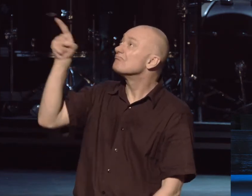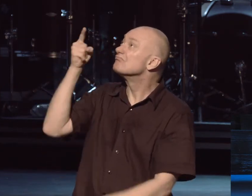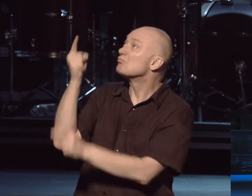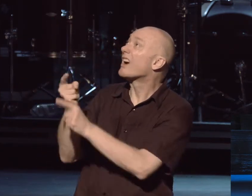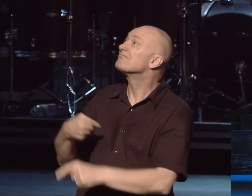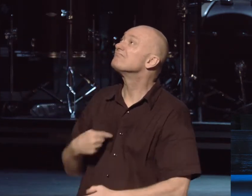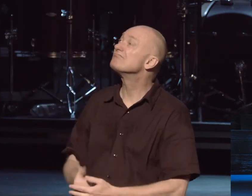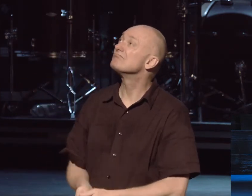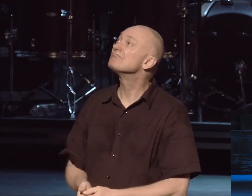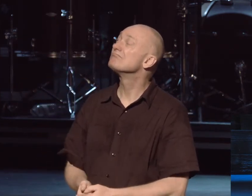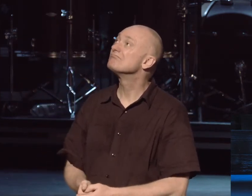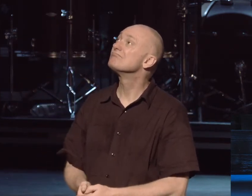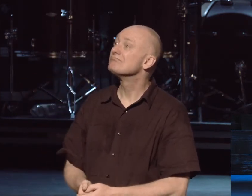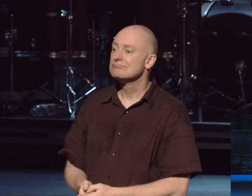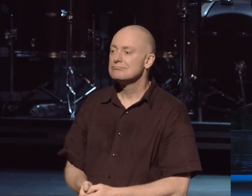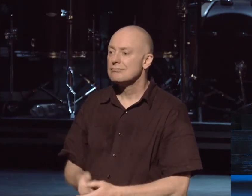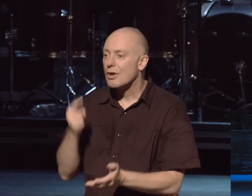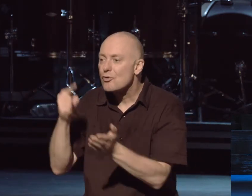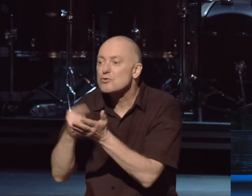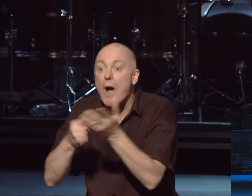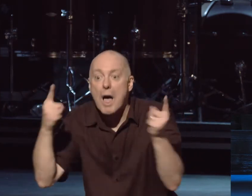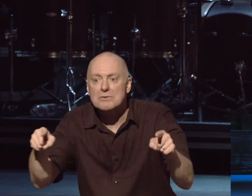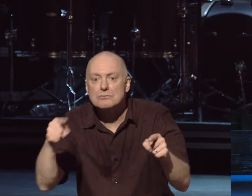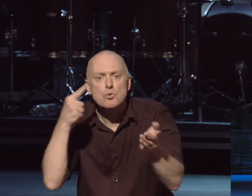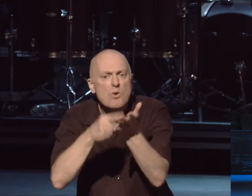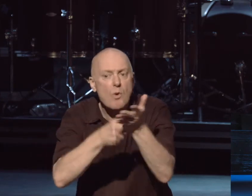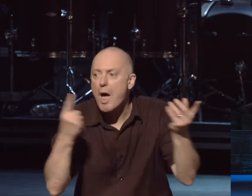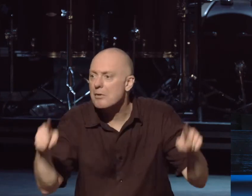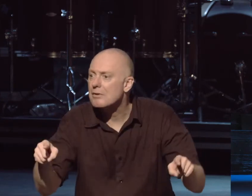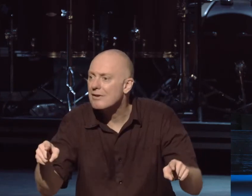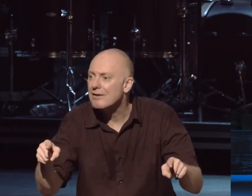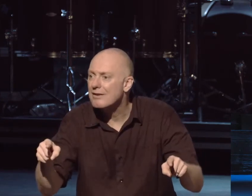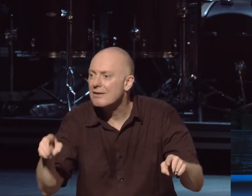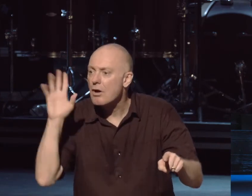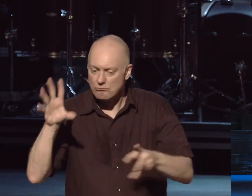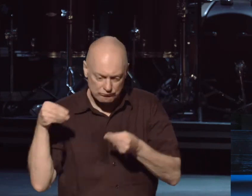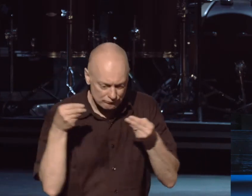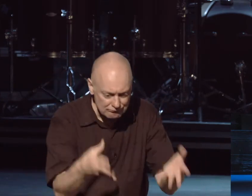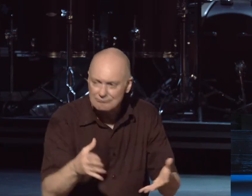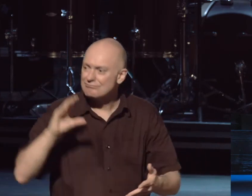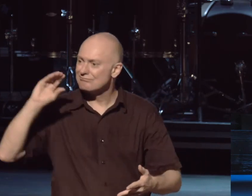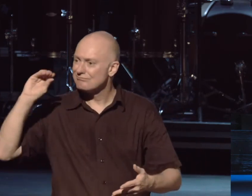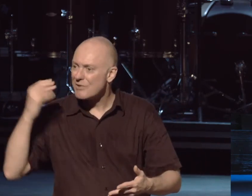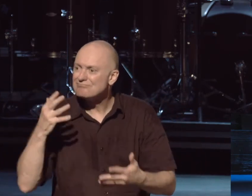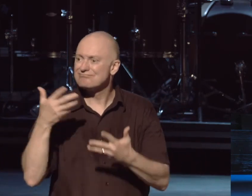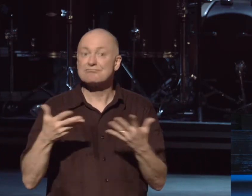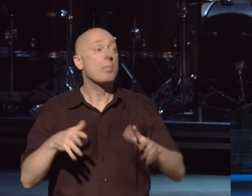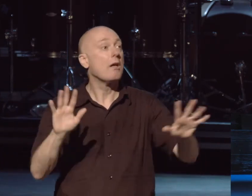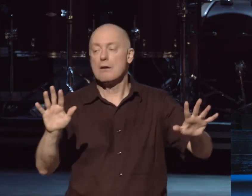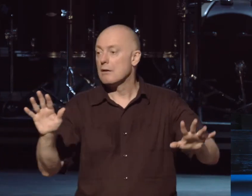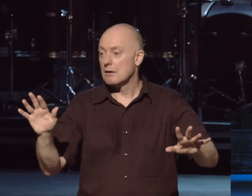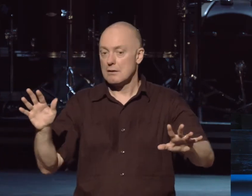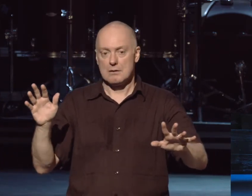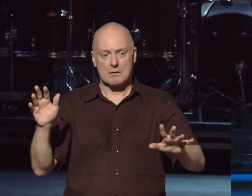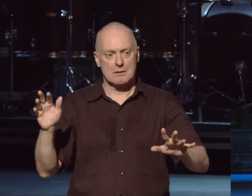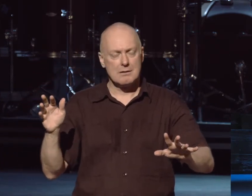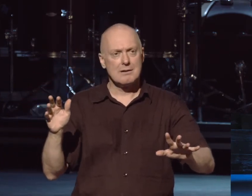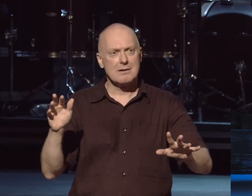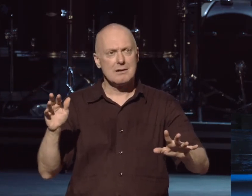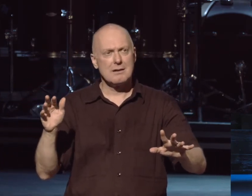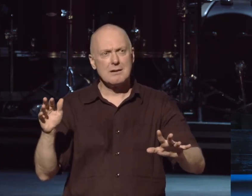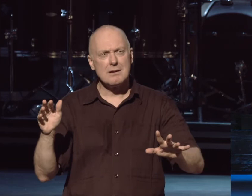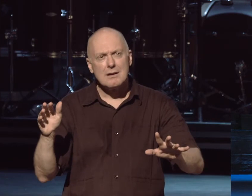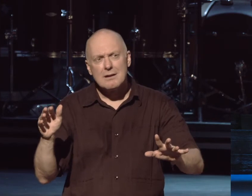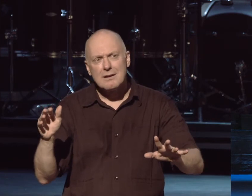And notice how quickly God rushes to him. I mean, the next 2 weeks are going to unpack his heart being cleansed and his resolve